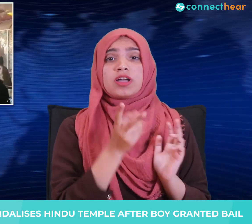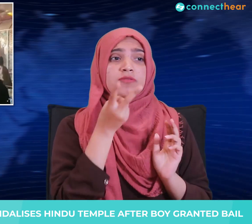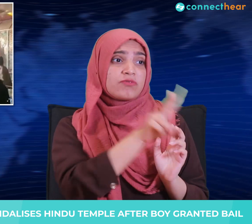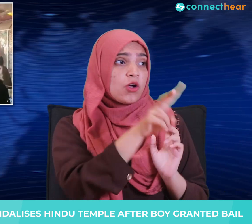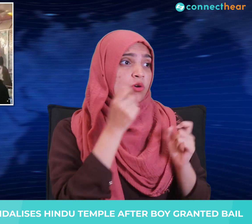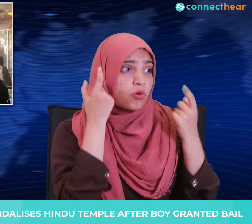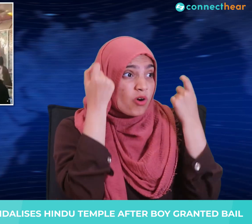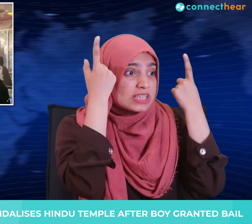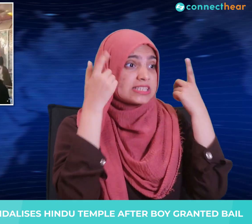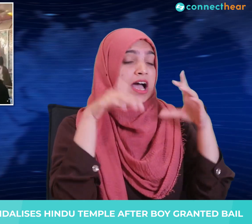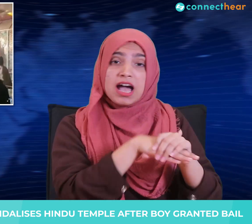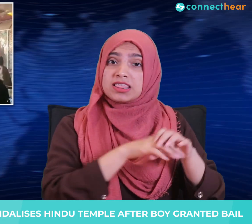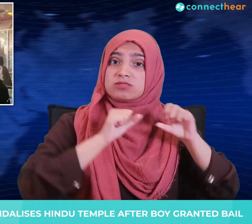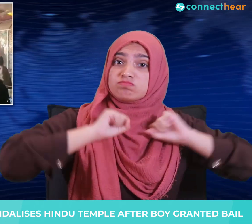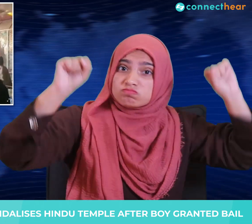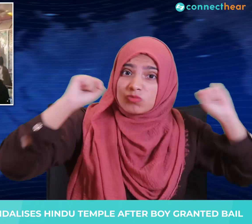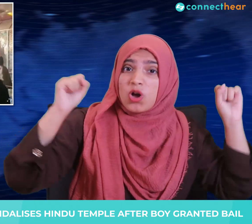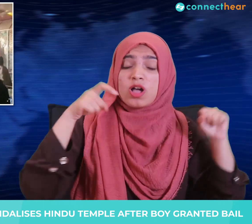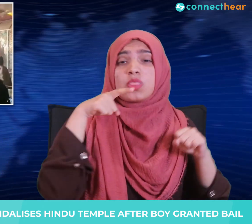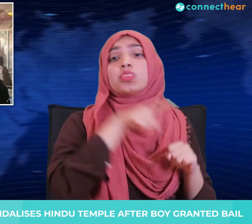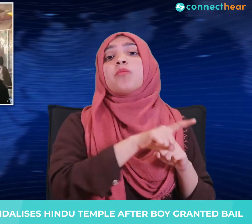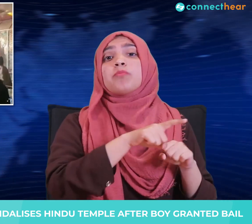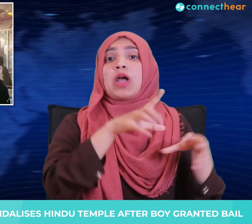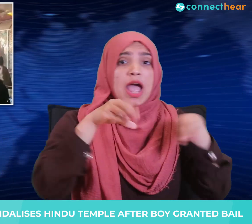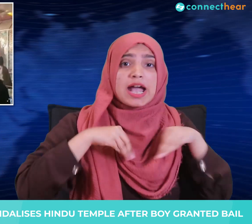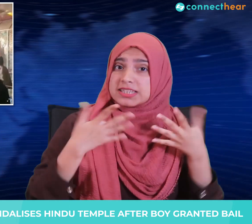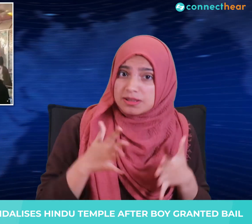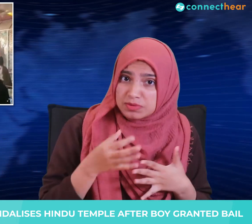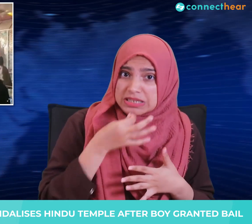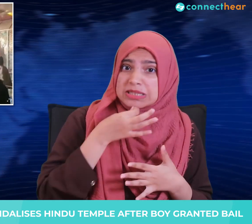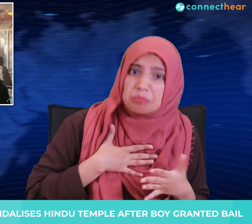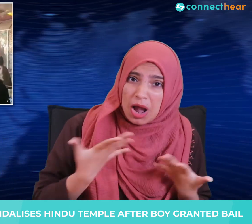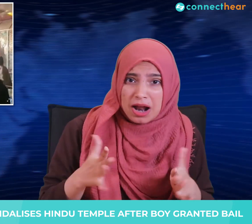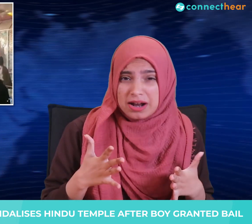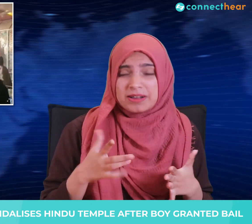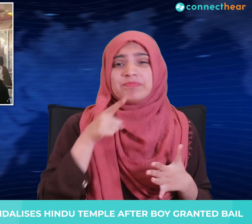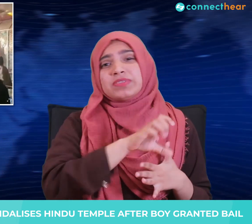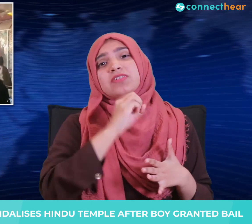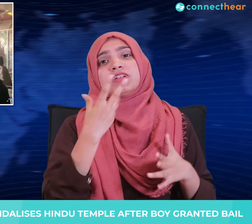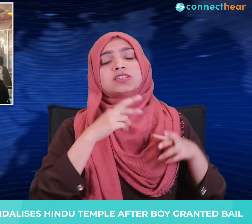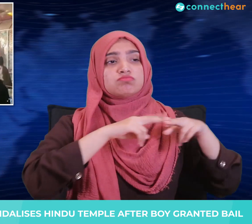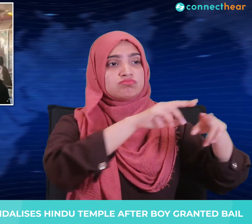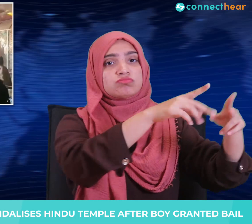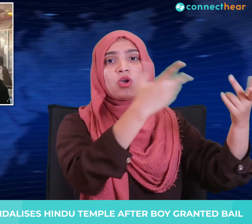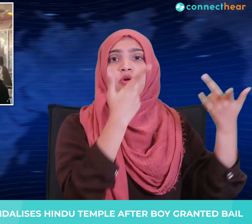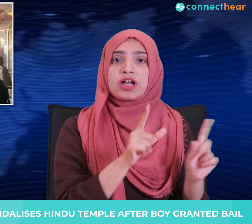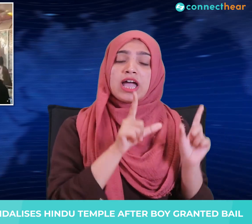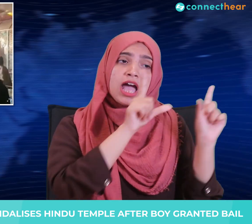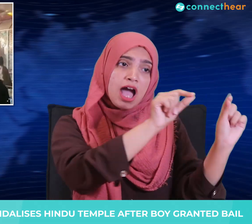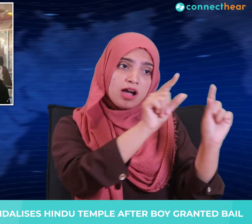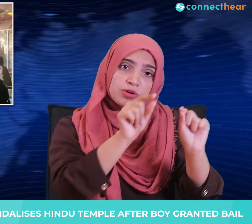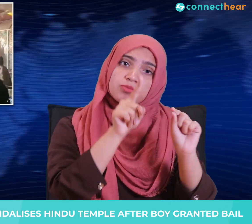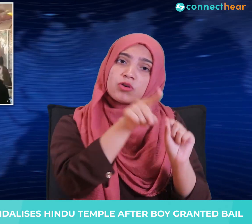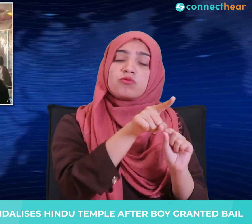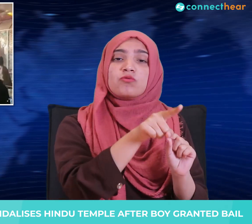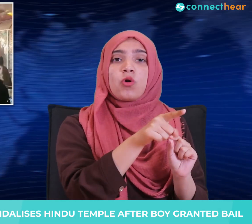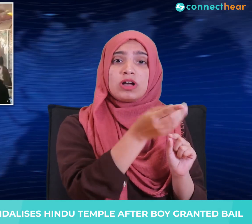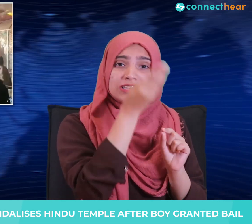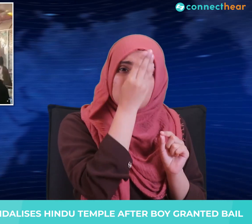By the time the local police arrived at the scene, most of the temple and its idols had been damaged or destroyed. Following the